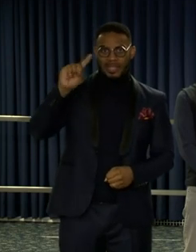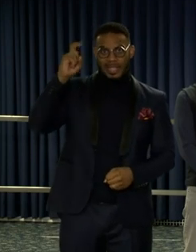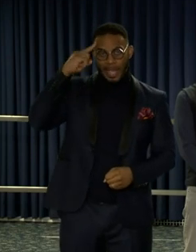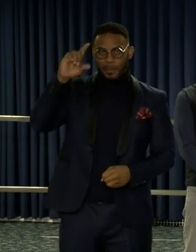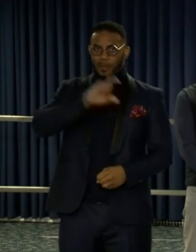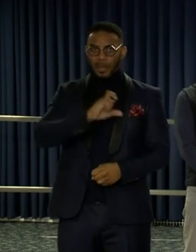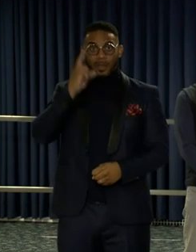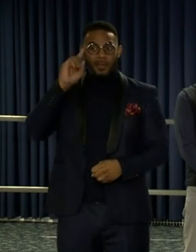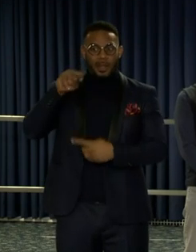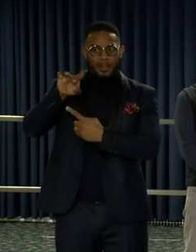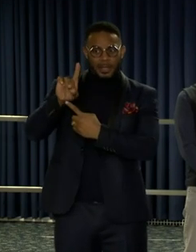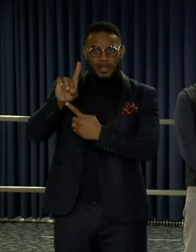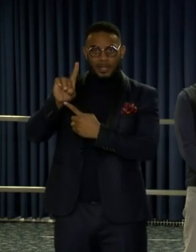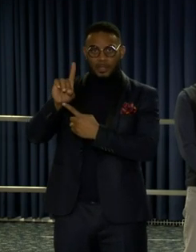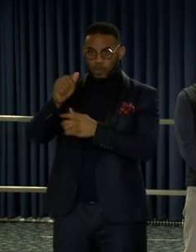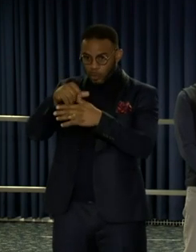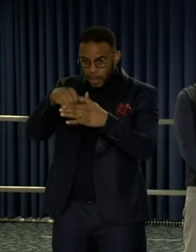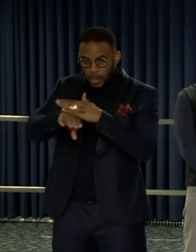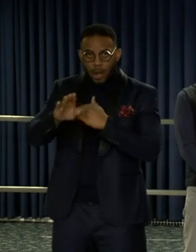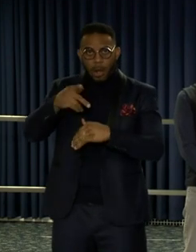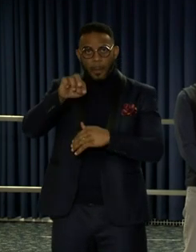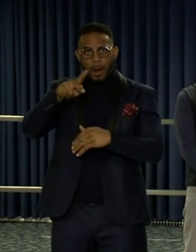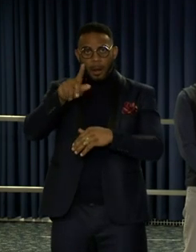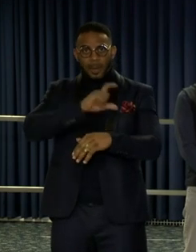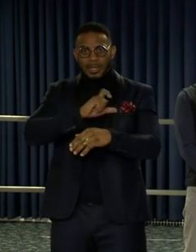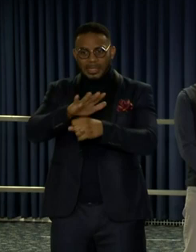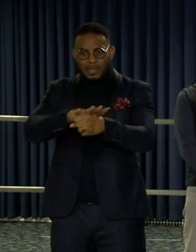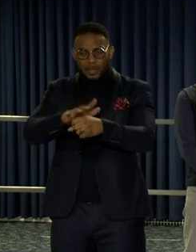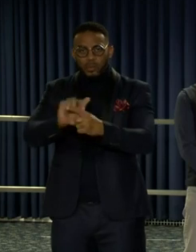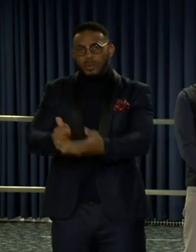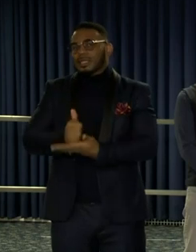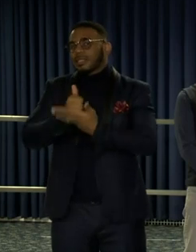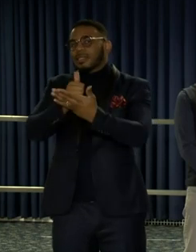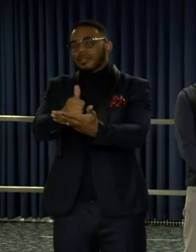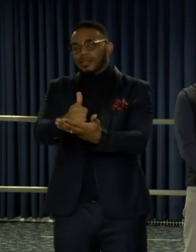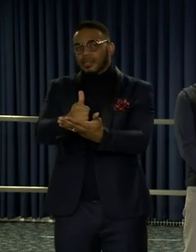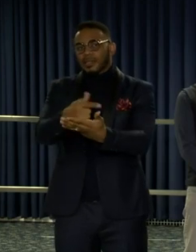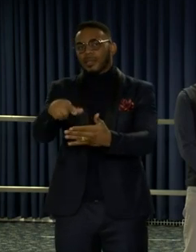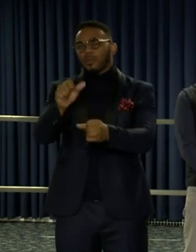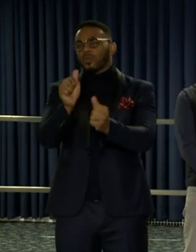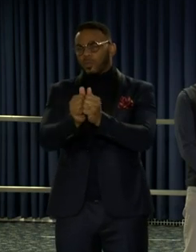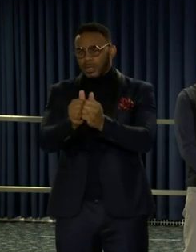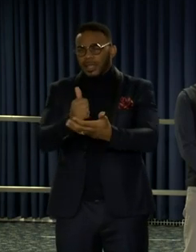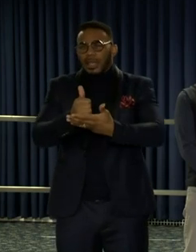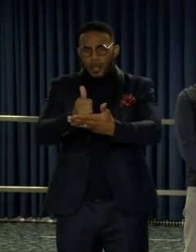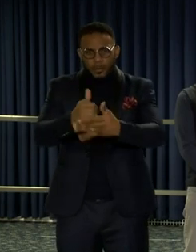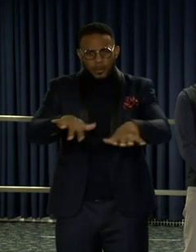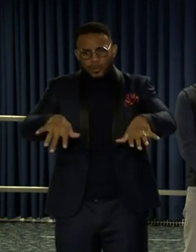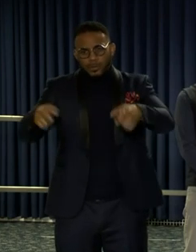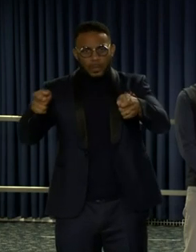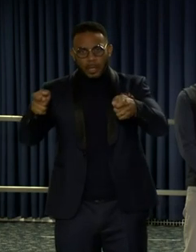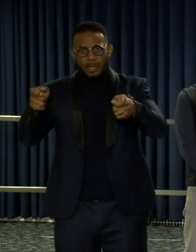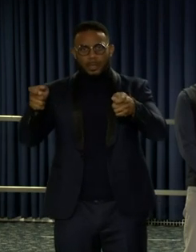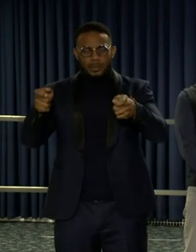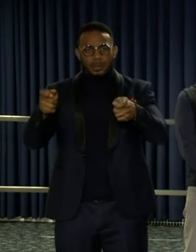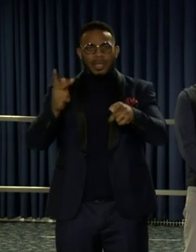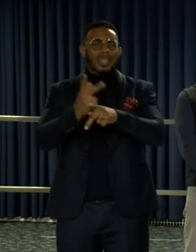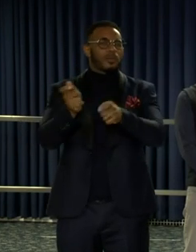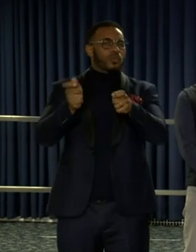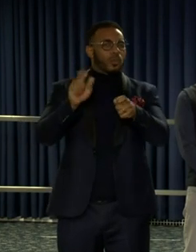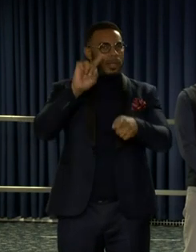Capitol Police for MPD to enter onto Park Police territory to assist them with helping to get control. When was that request